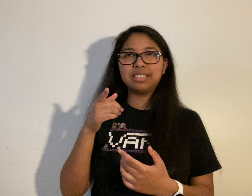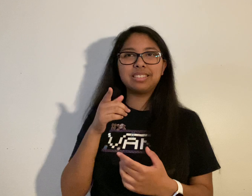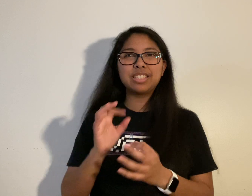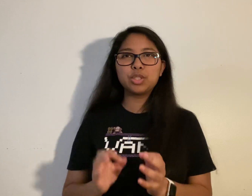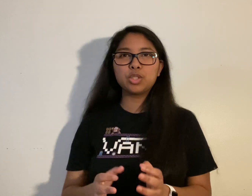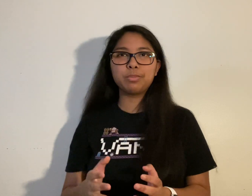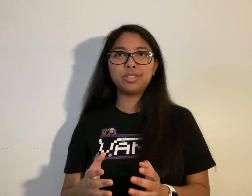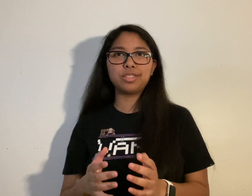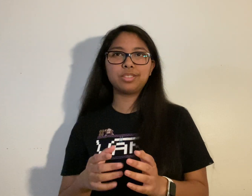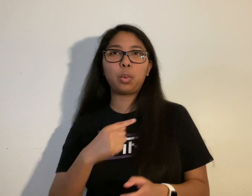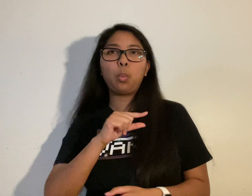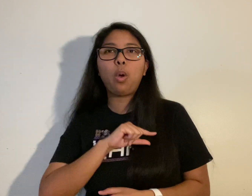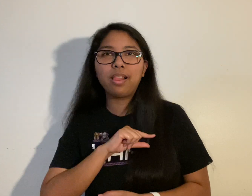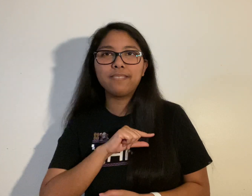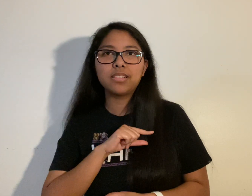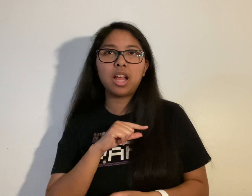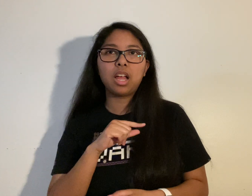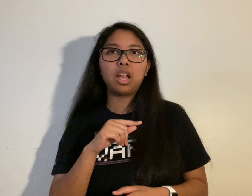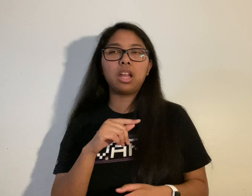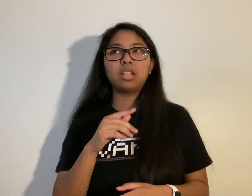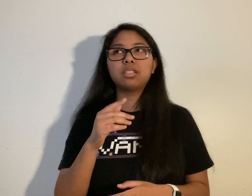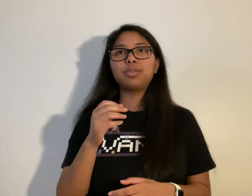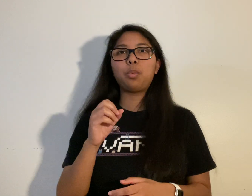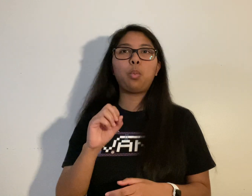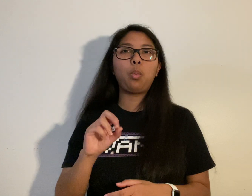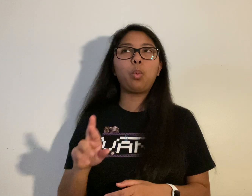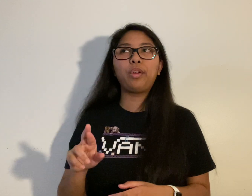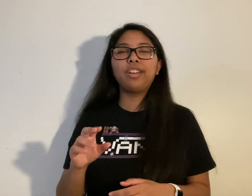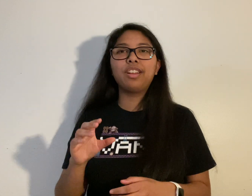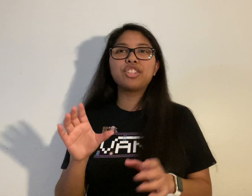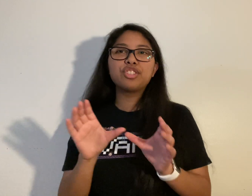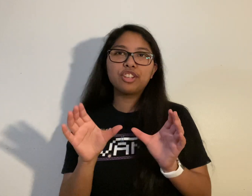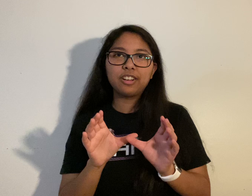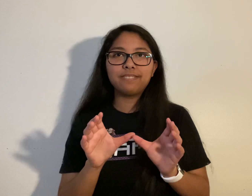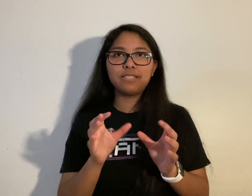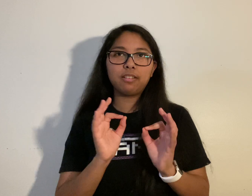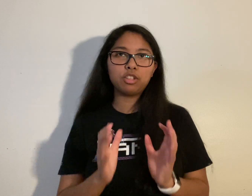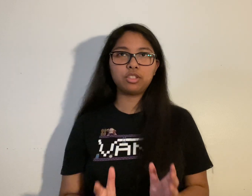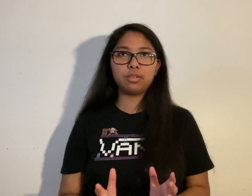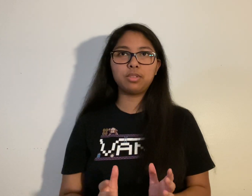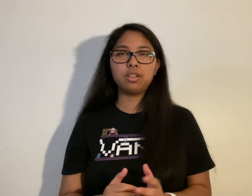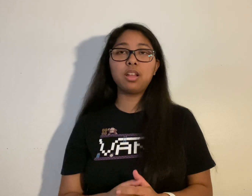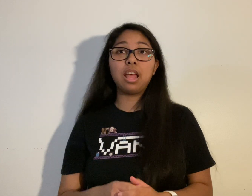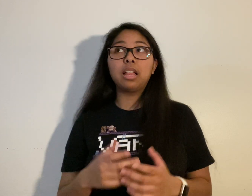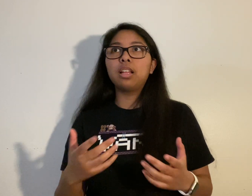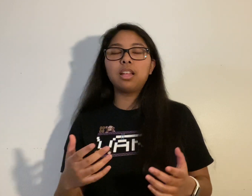qualified/certified to interpret. Then I have to worry about if the interpreter is actually skilled, because